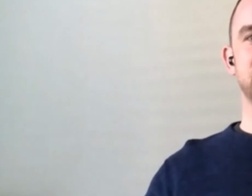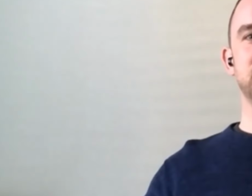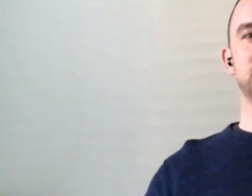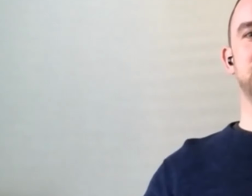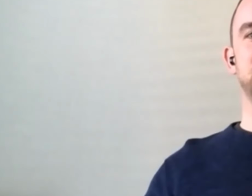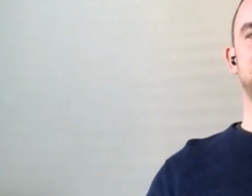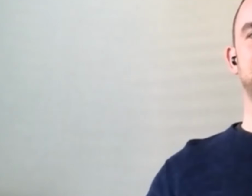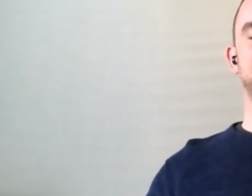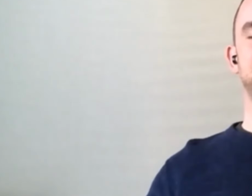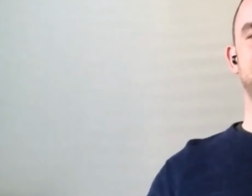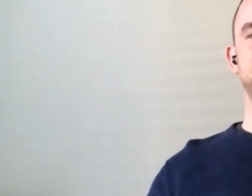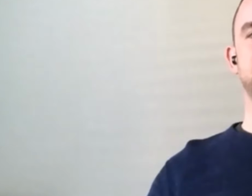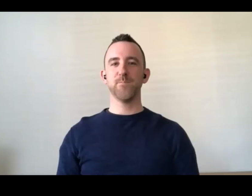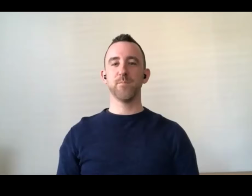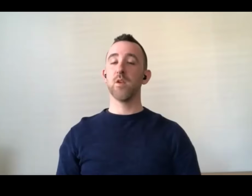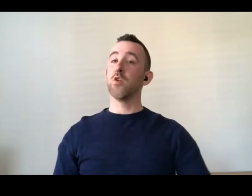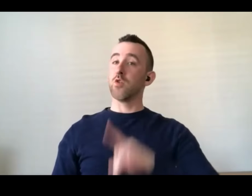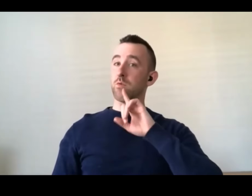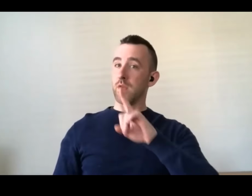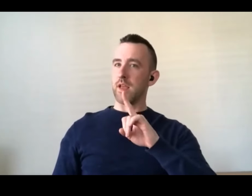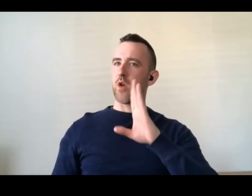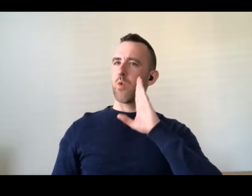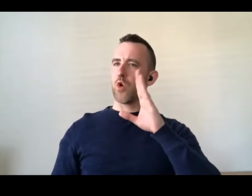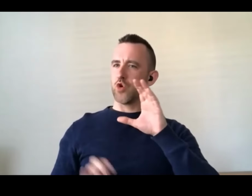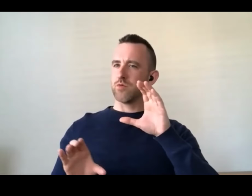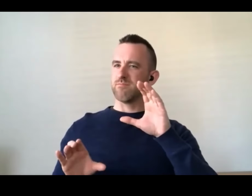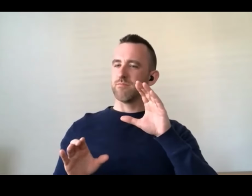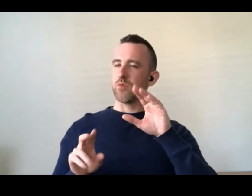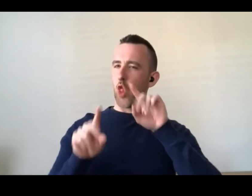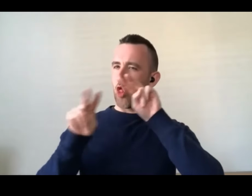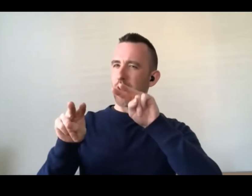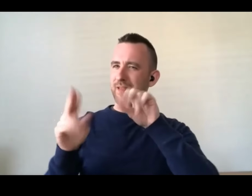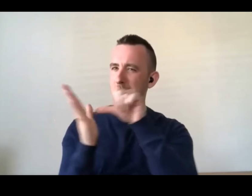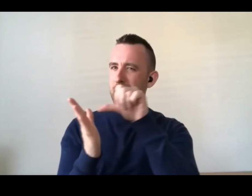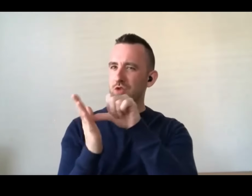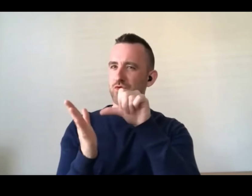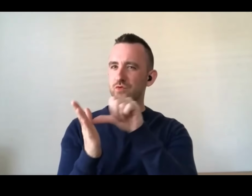So basically, we're going to go to that. We're going to go to that page and